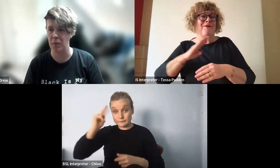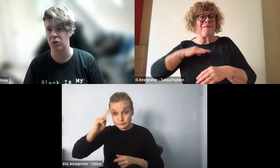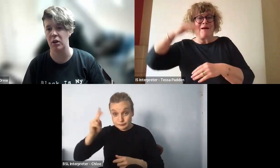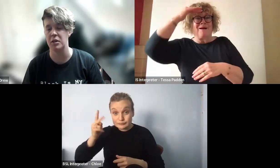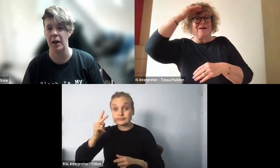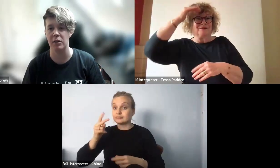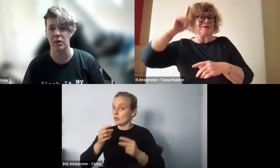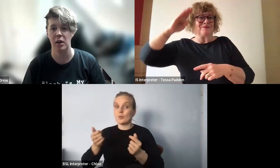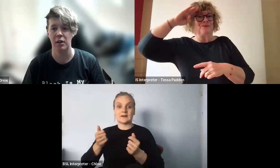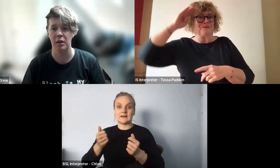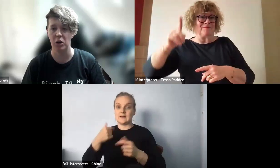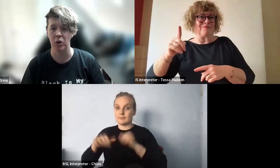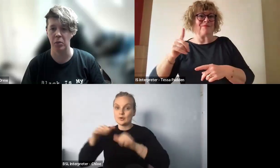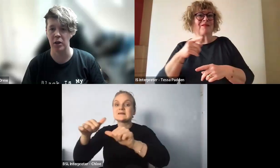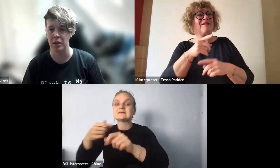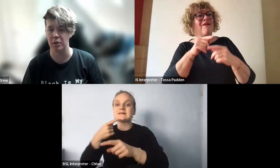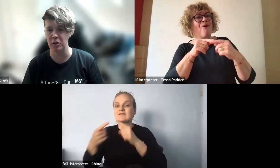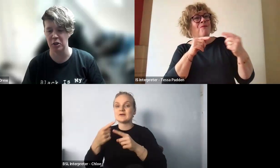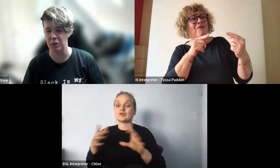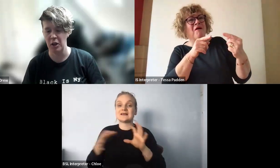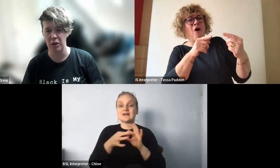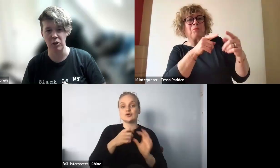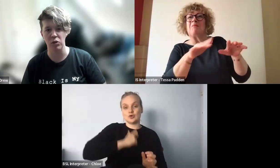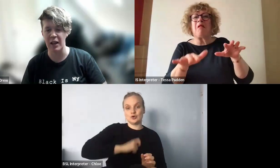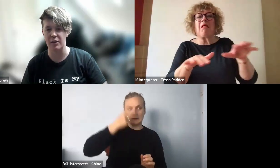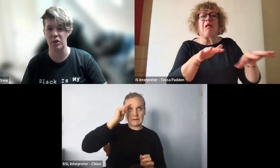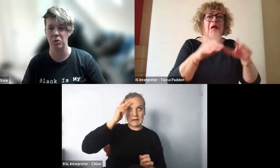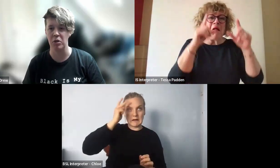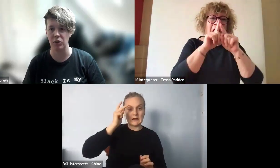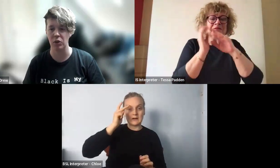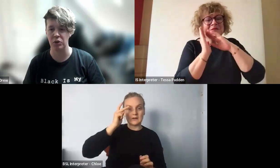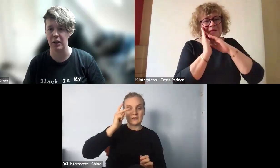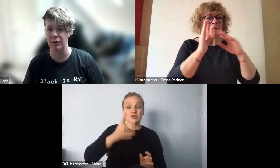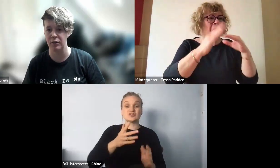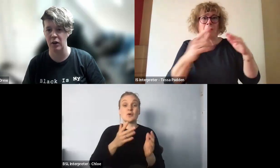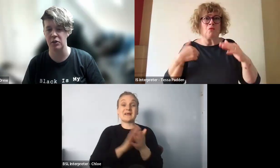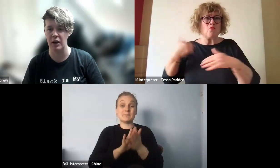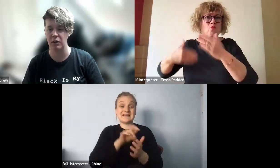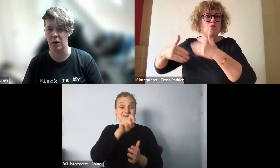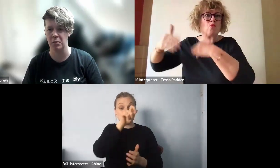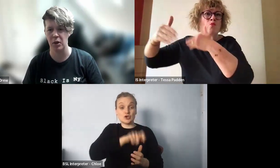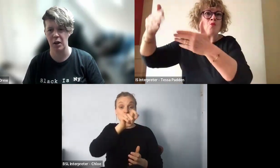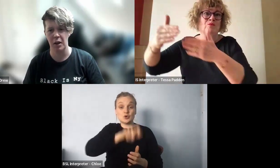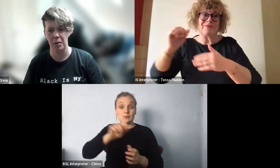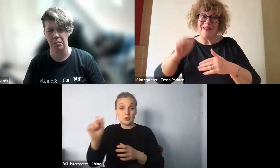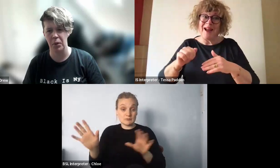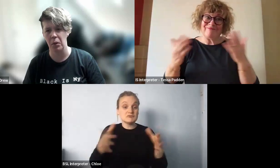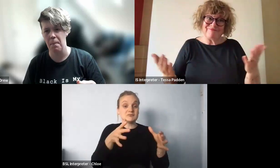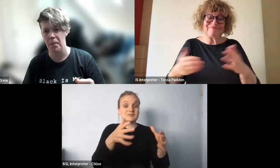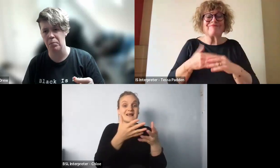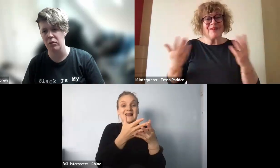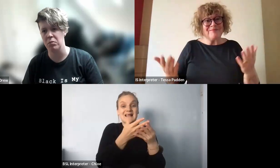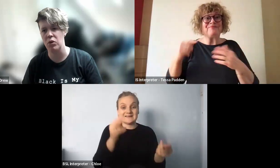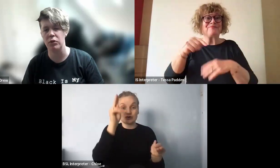at a much greater pace than a human operator. So you can use less human resource to deliver faster outcomes.